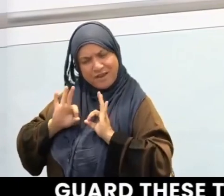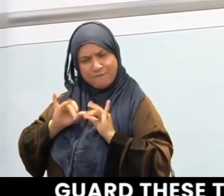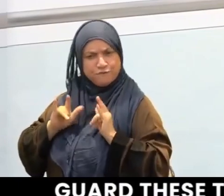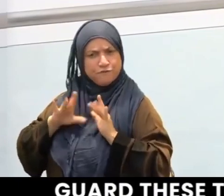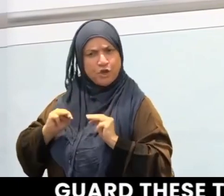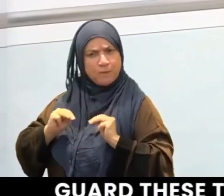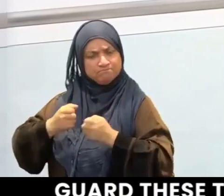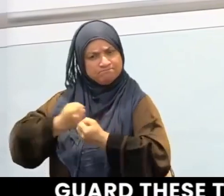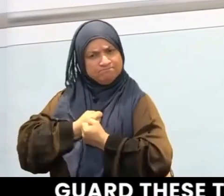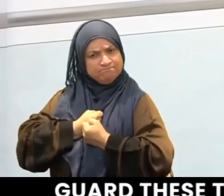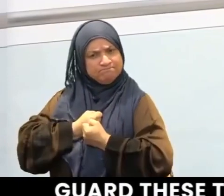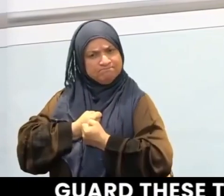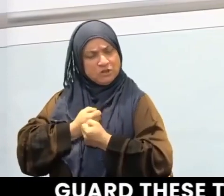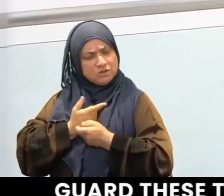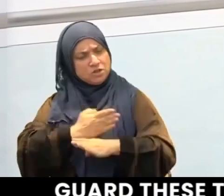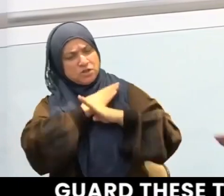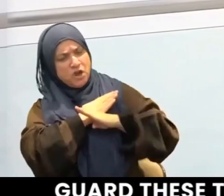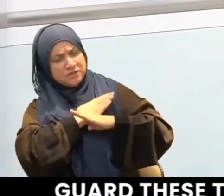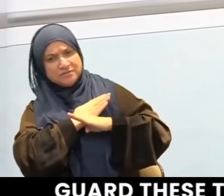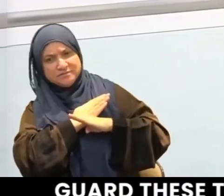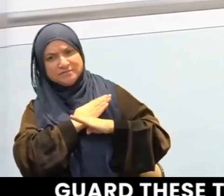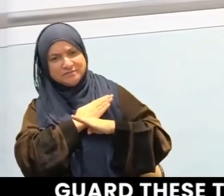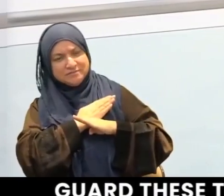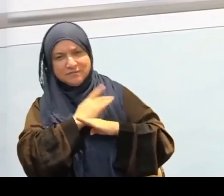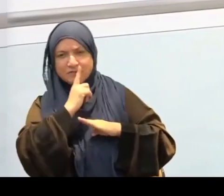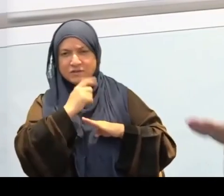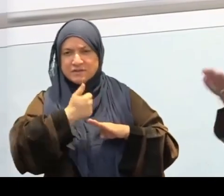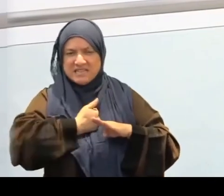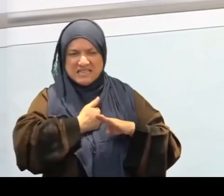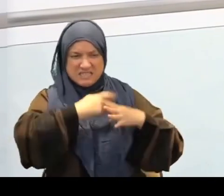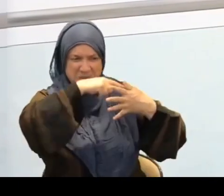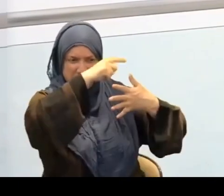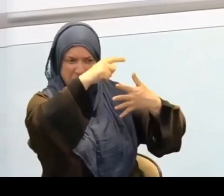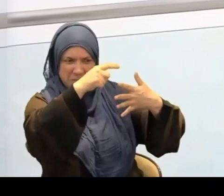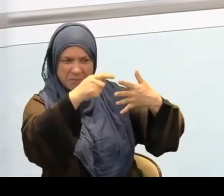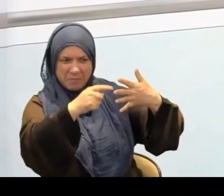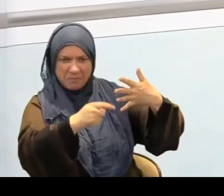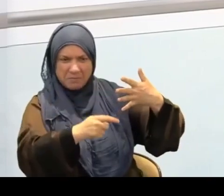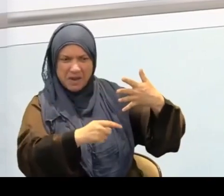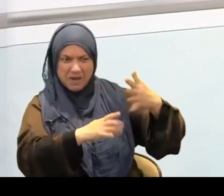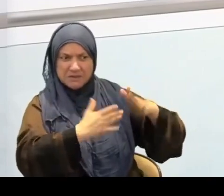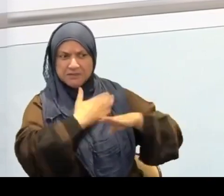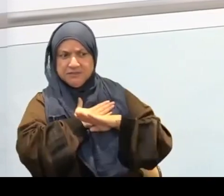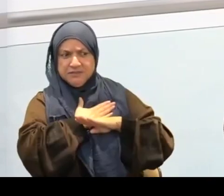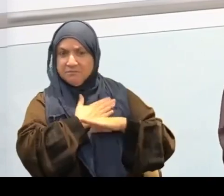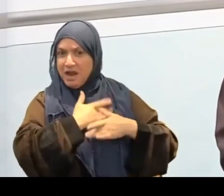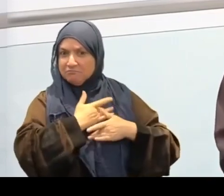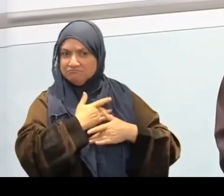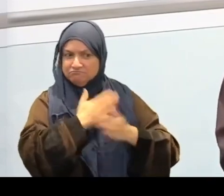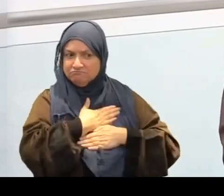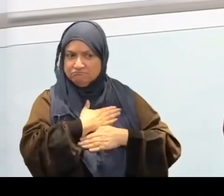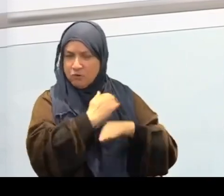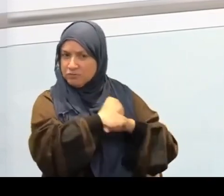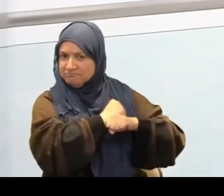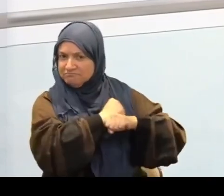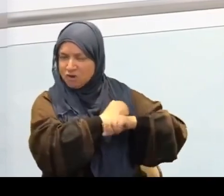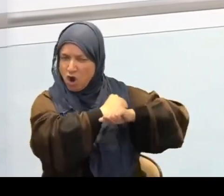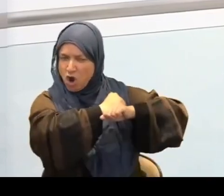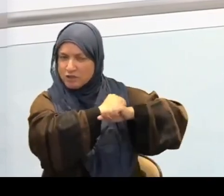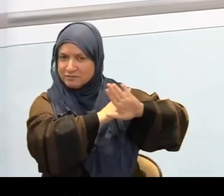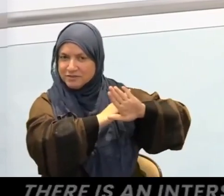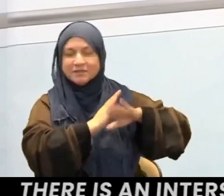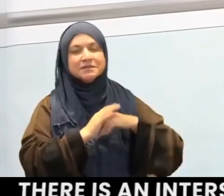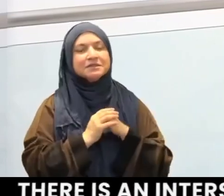things. Guard yourself. Protect yourself. Restrict yourself in this regard. And lastly, dear brothers and